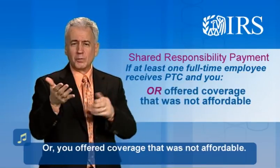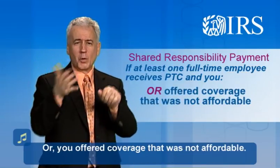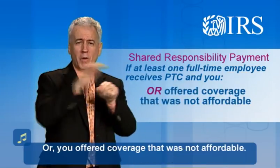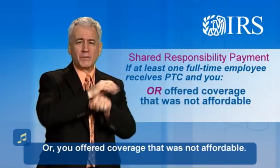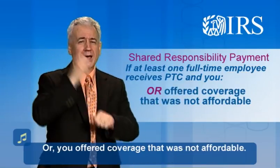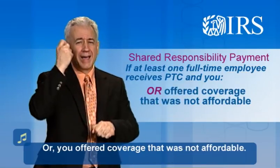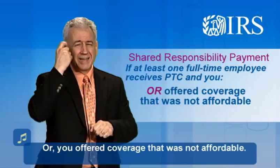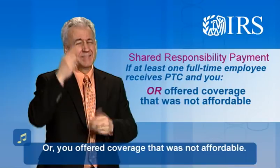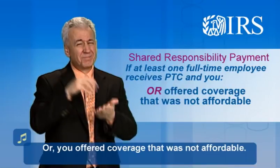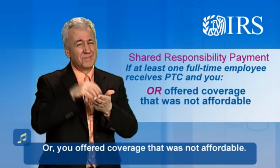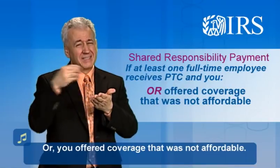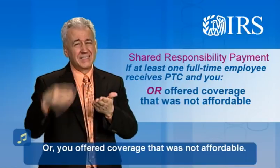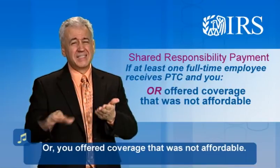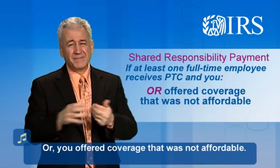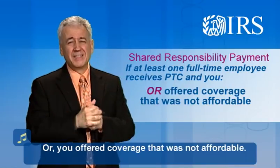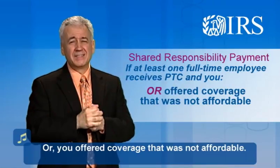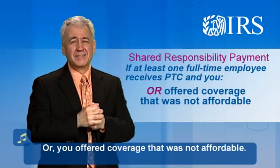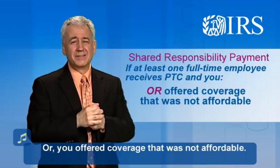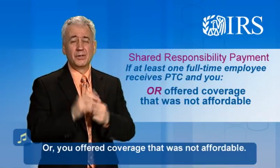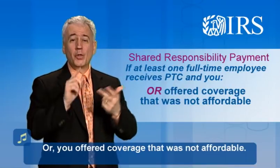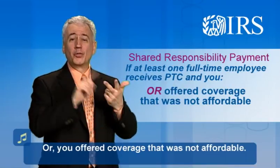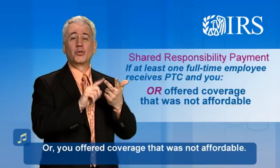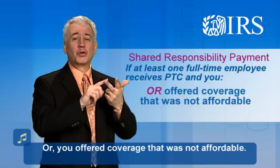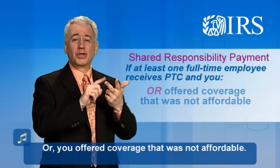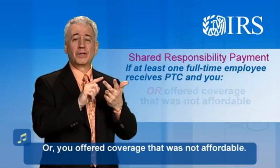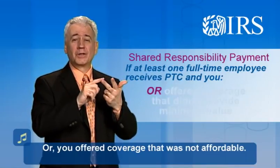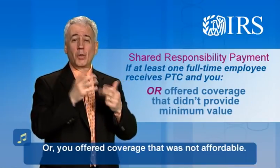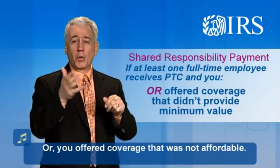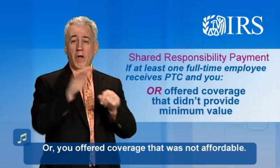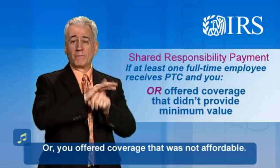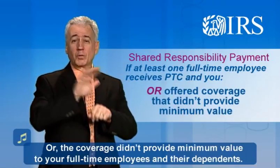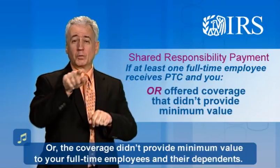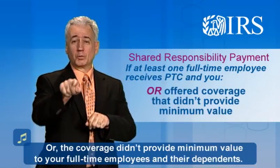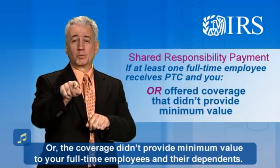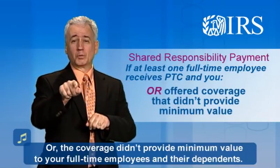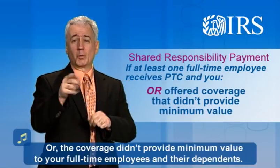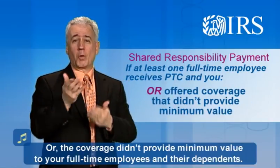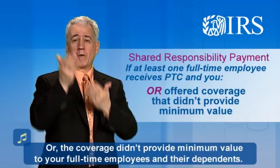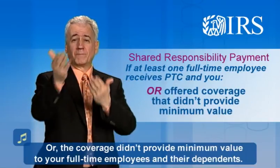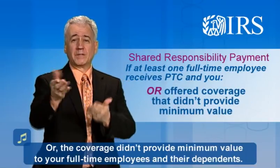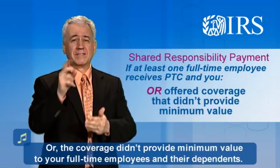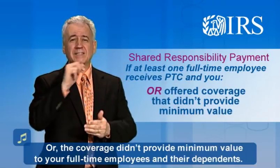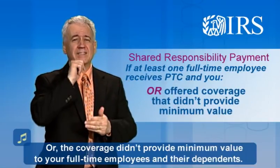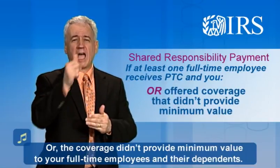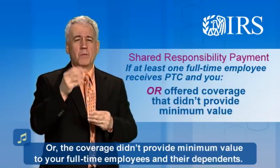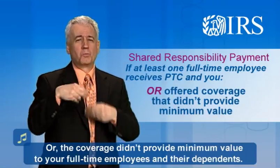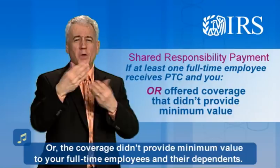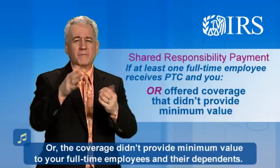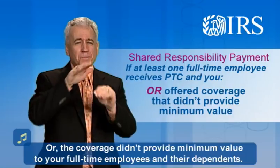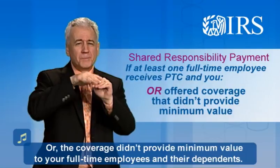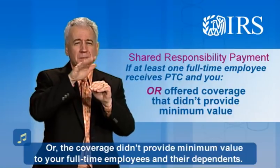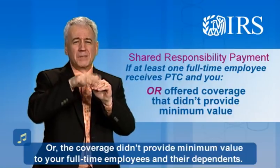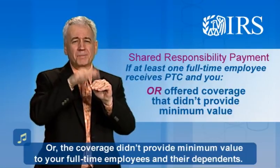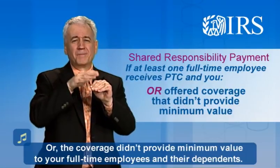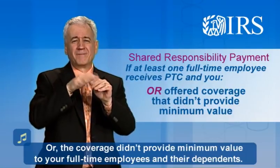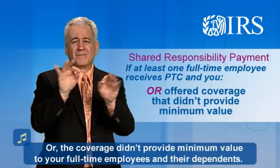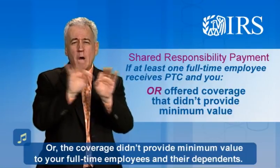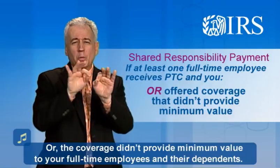or you offered coverage that was not affordable, or the coverage didn't provide minimum value to your full-time employees